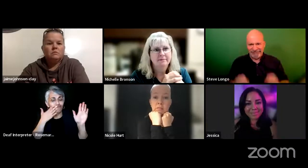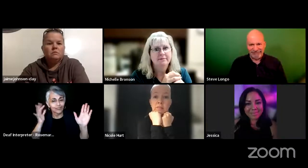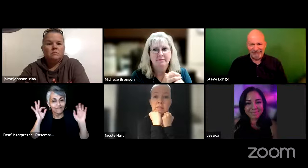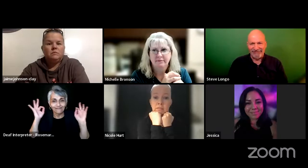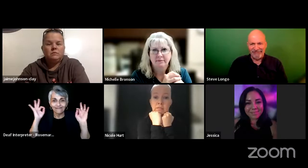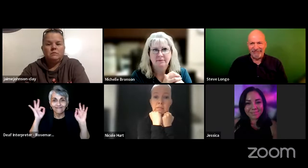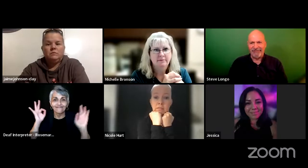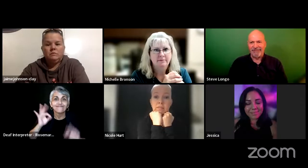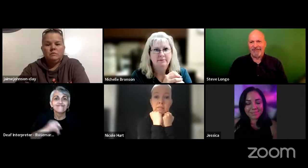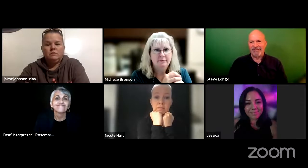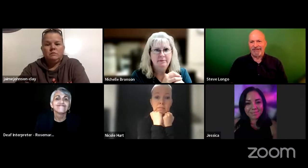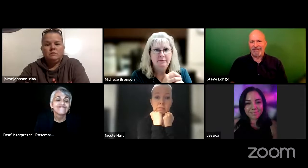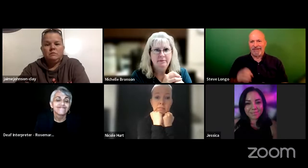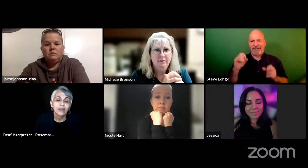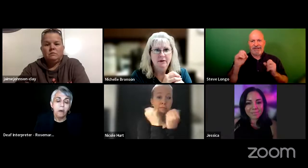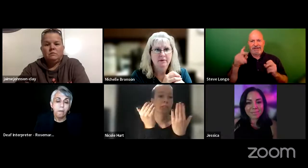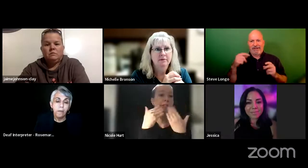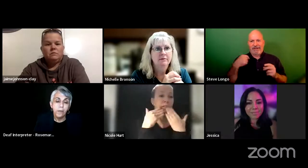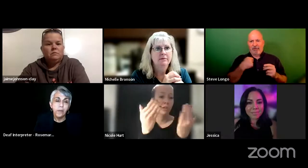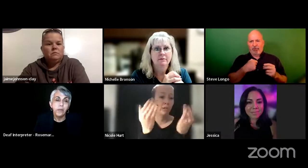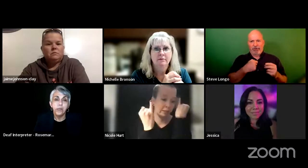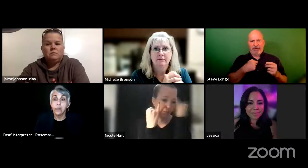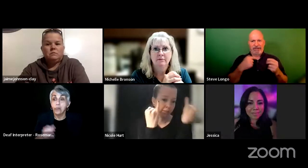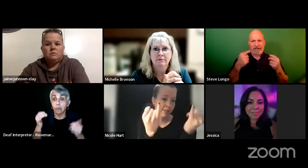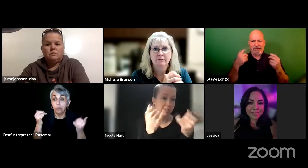Back to Steve. Great. Thank you, Jessica.